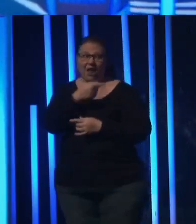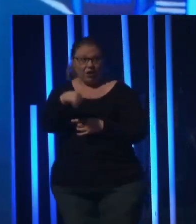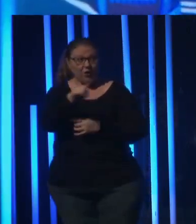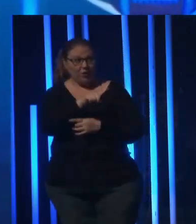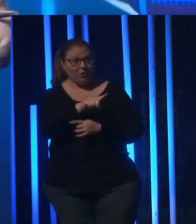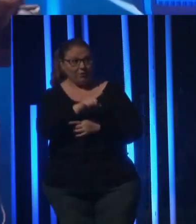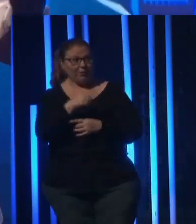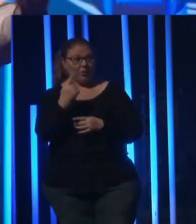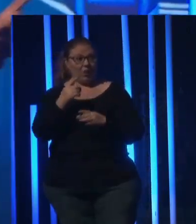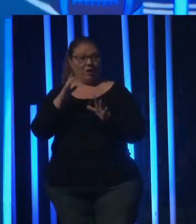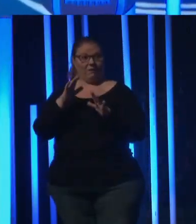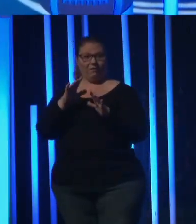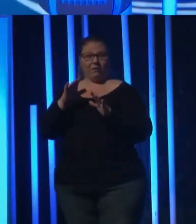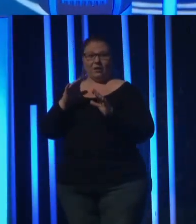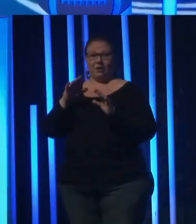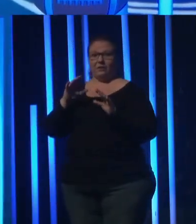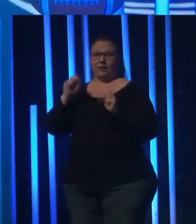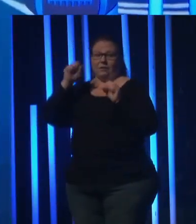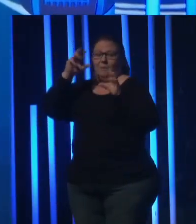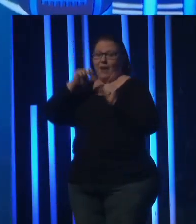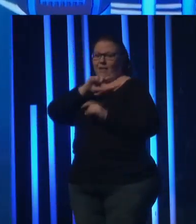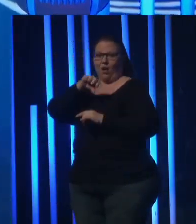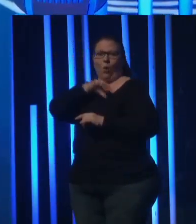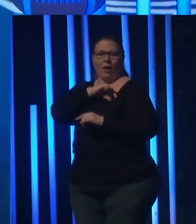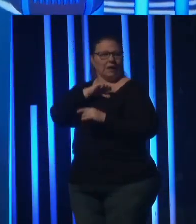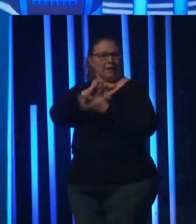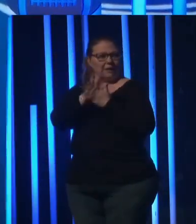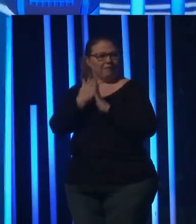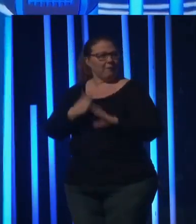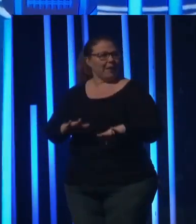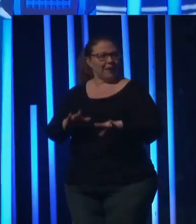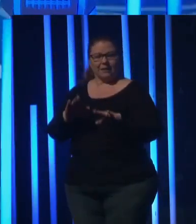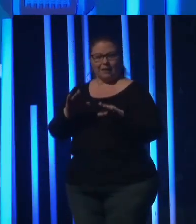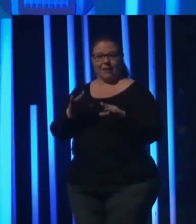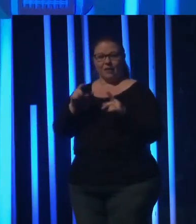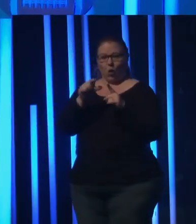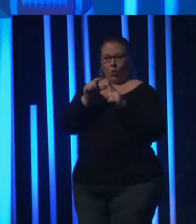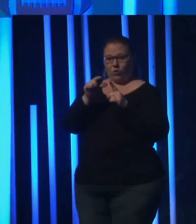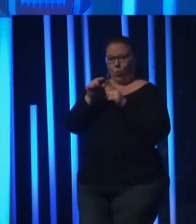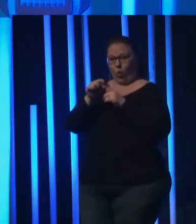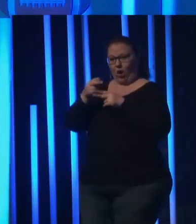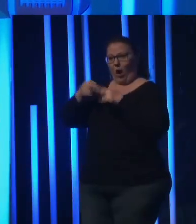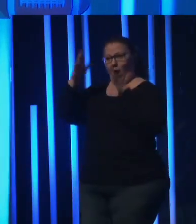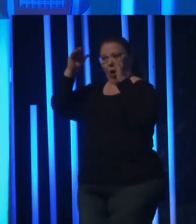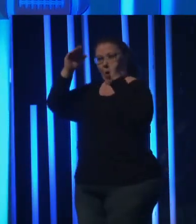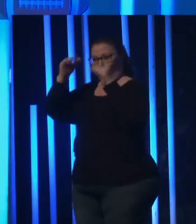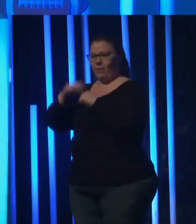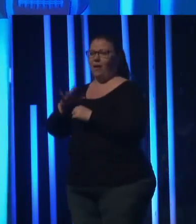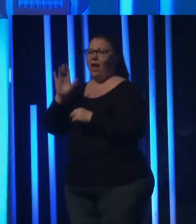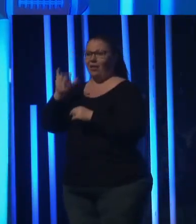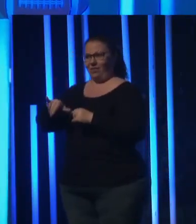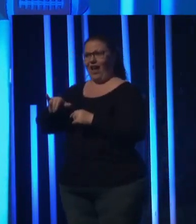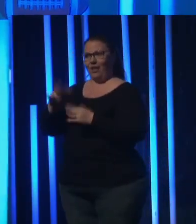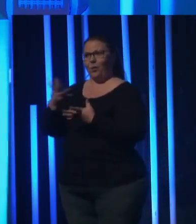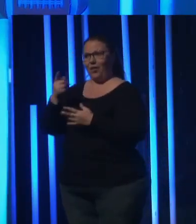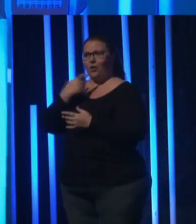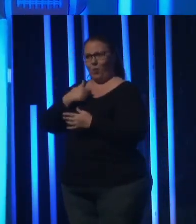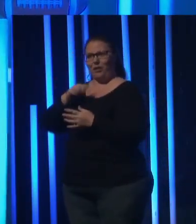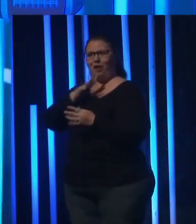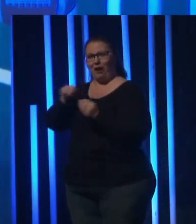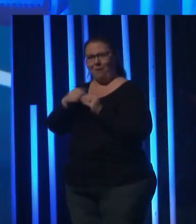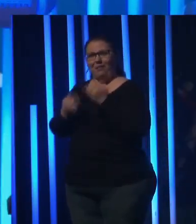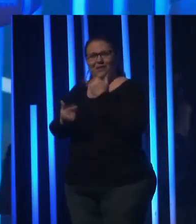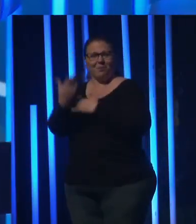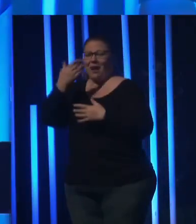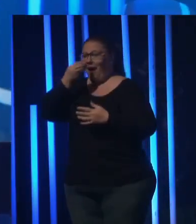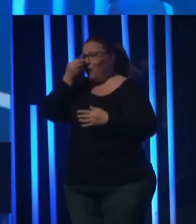of the great qualities of peace is this word called hope, and that's what I've been assigned to this morning. And I don't care where you are